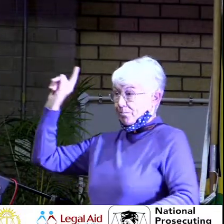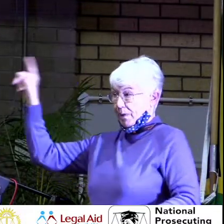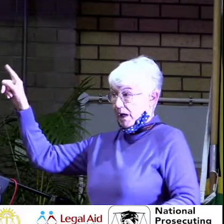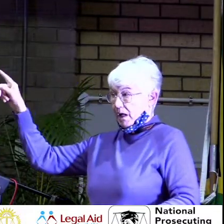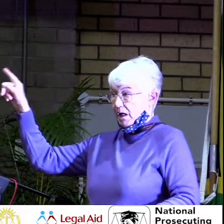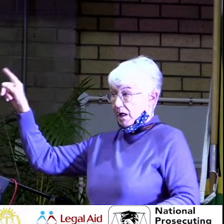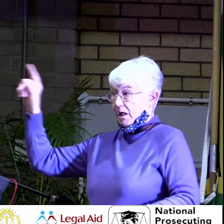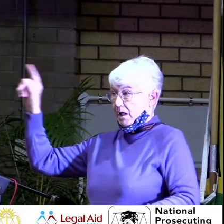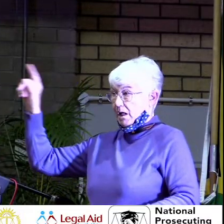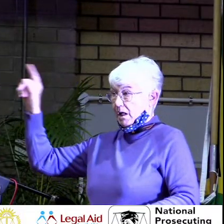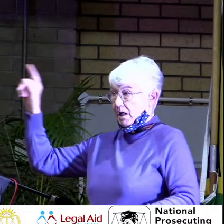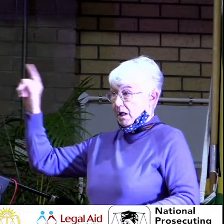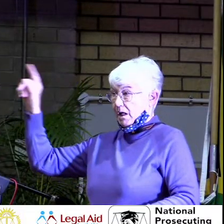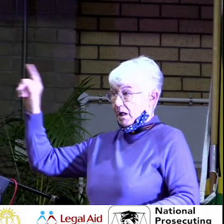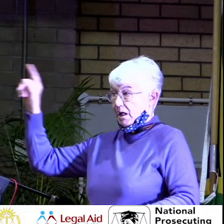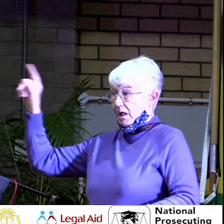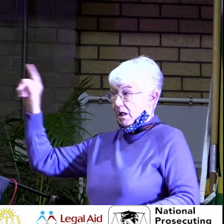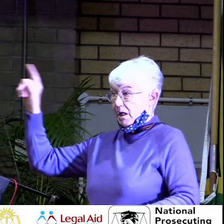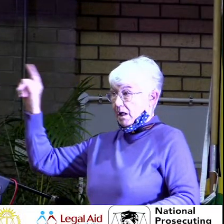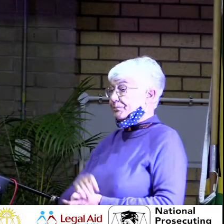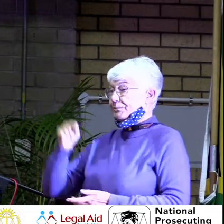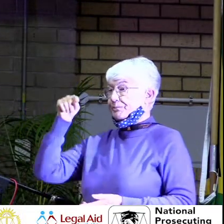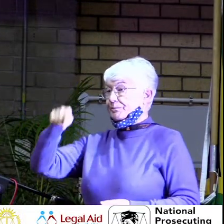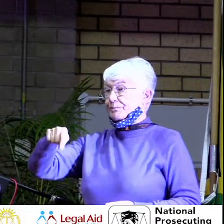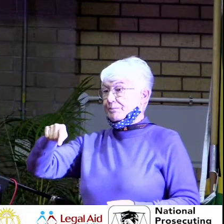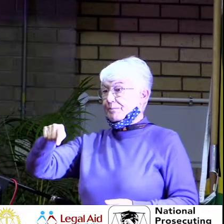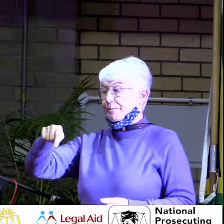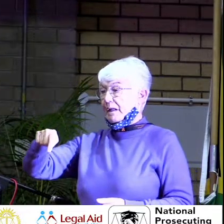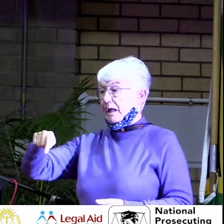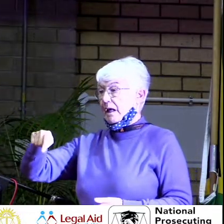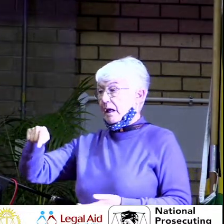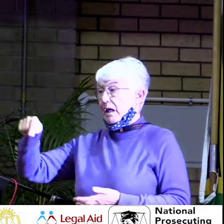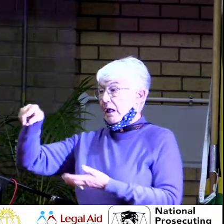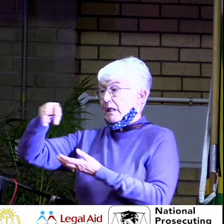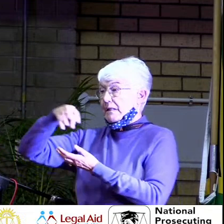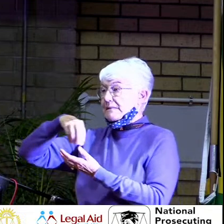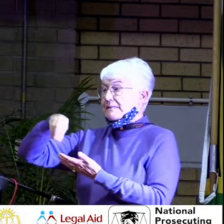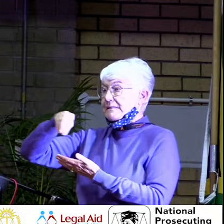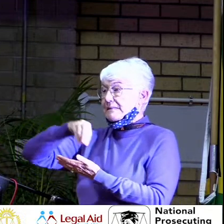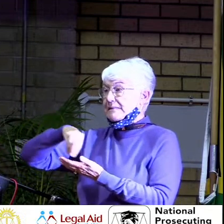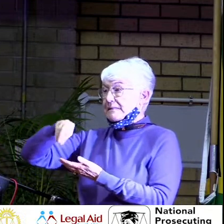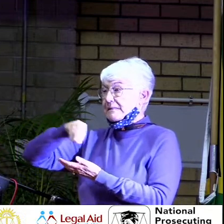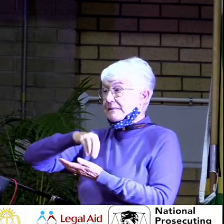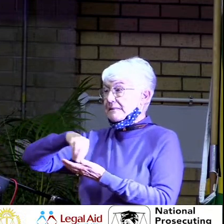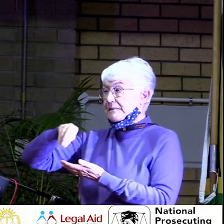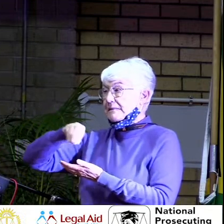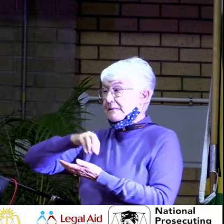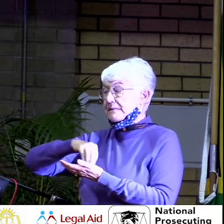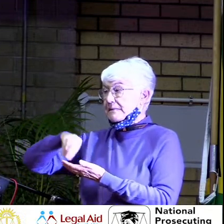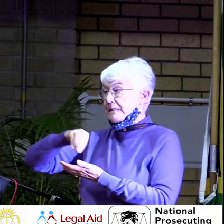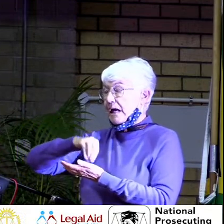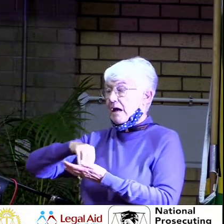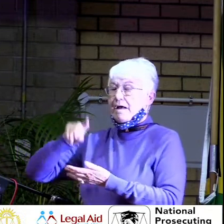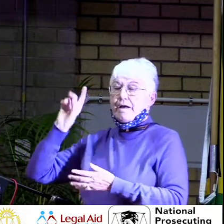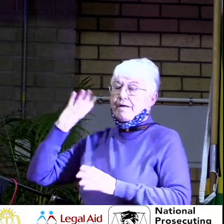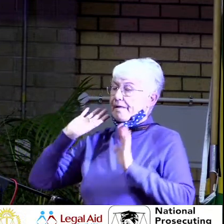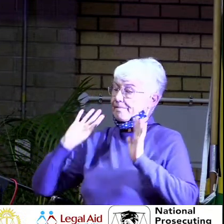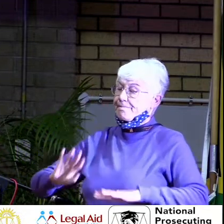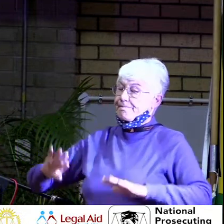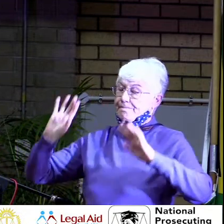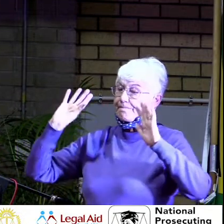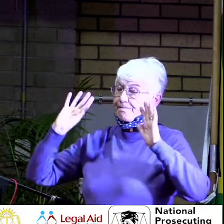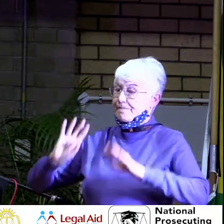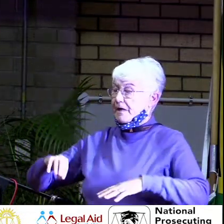Unfortunately, this center is the busiest center in South Africa, and we